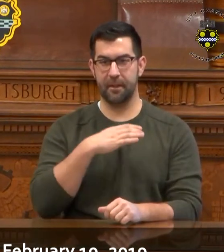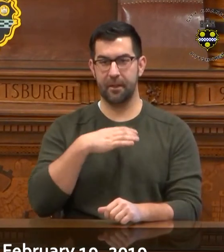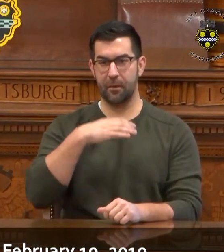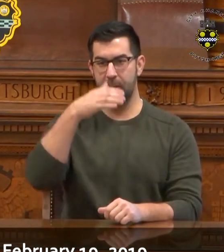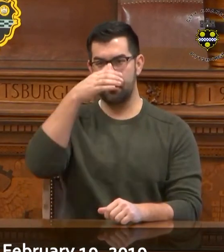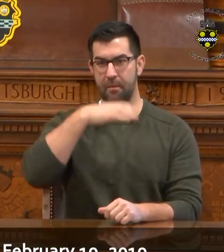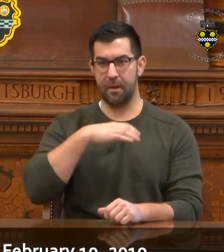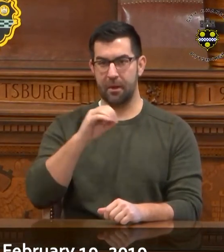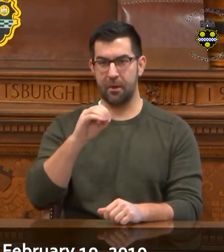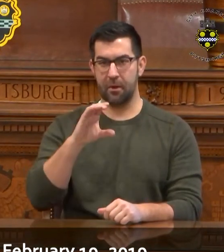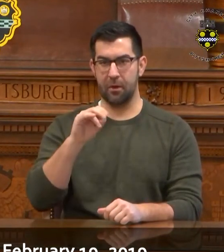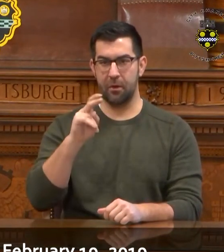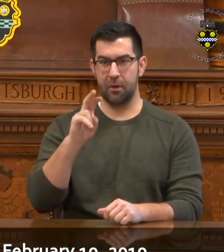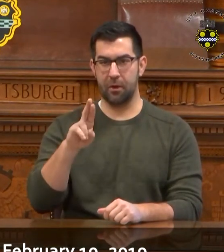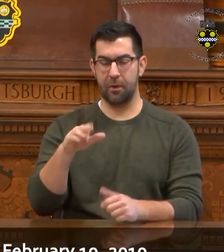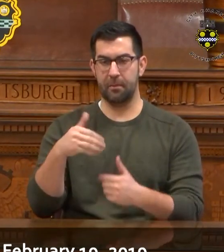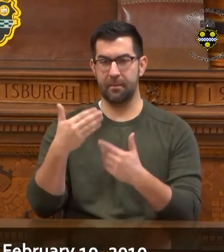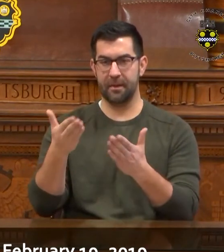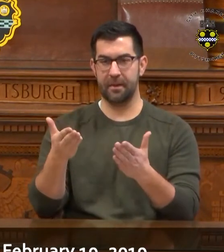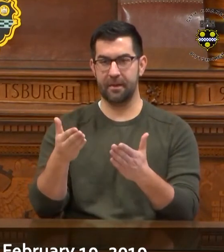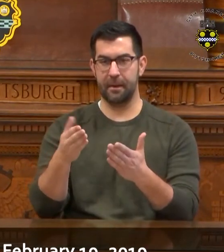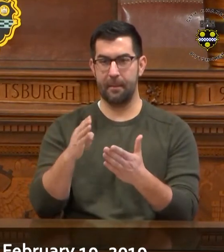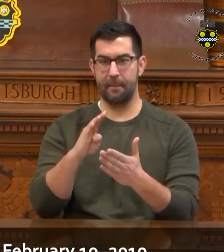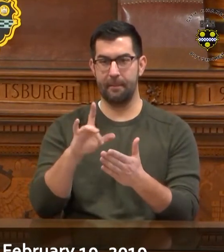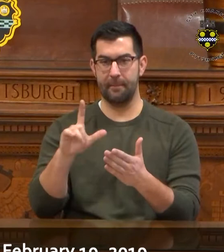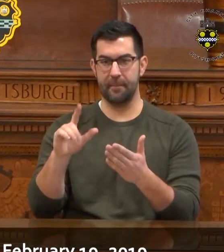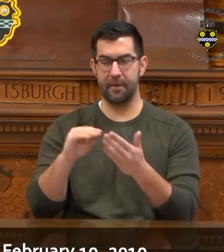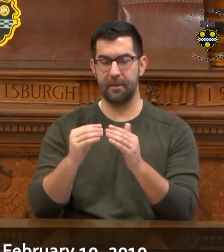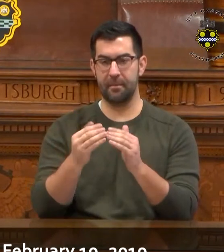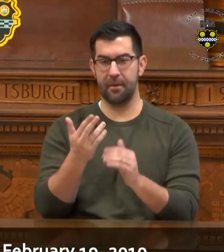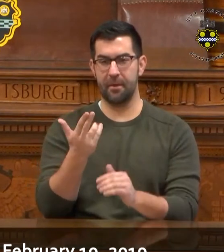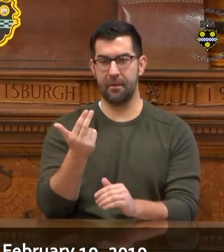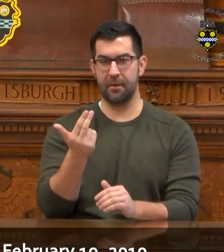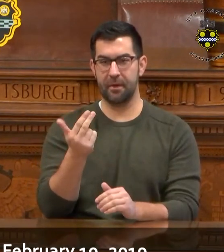Councilman Corey O'Connor presents Bill Number